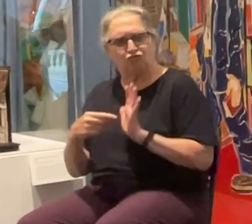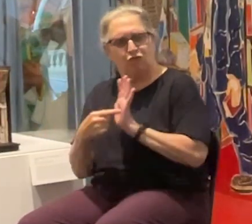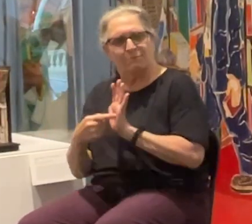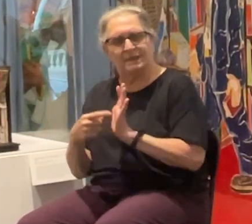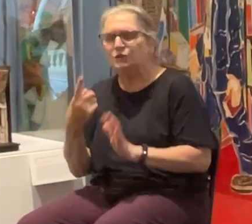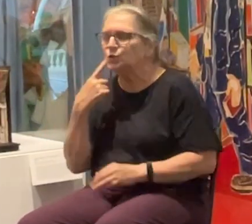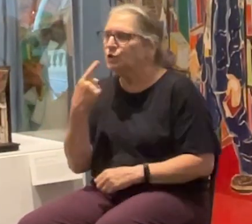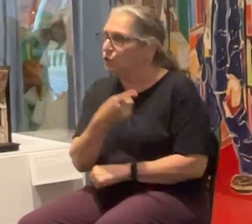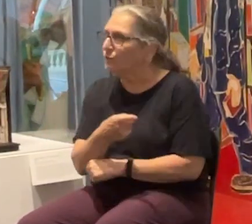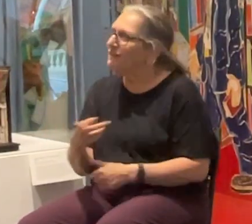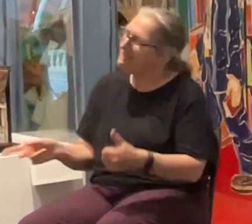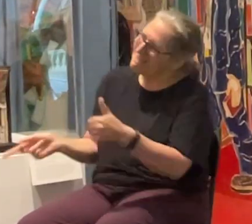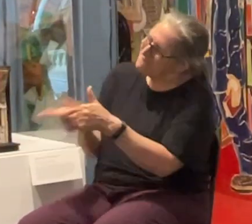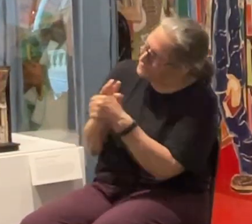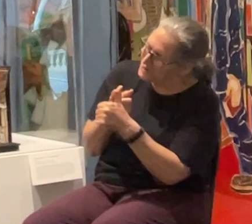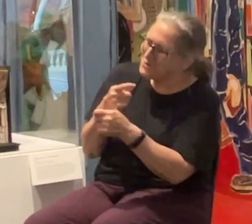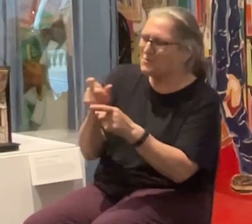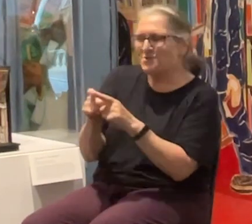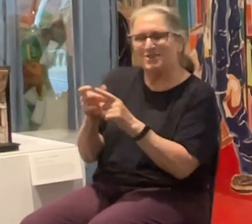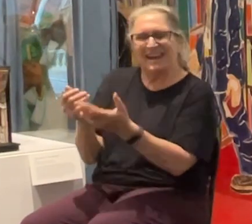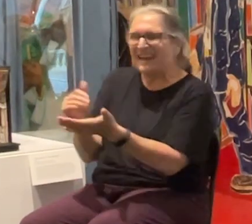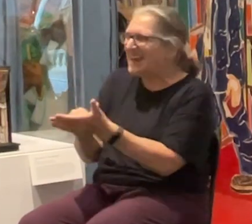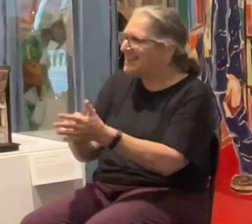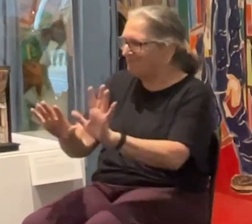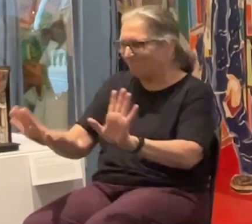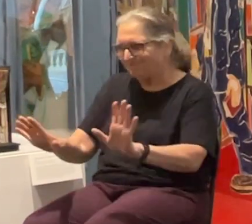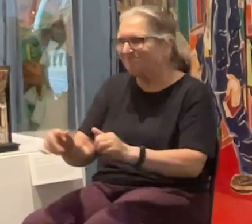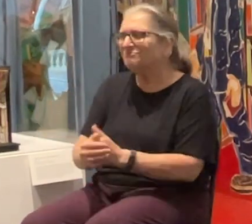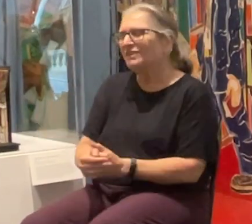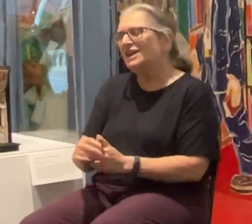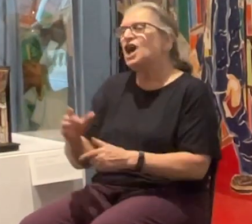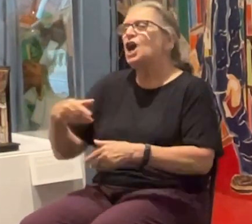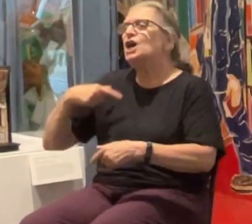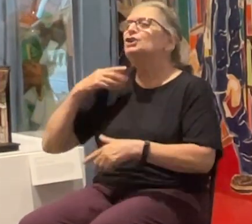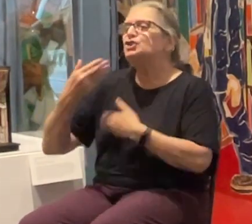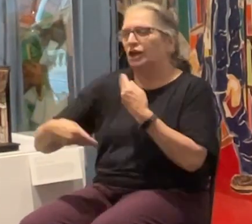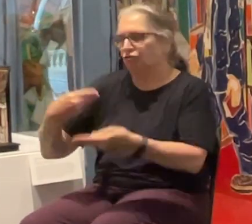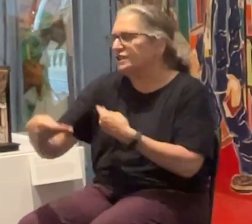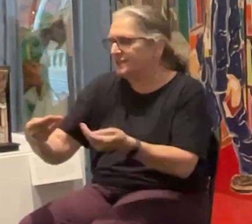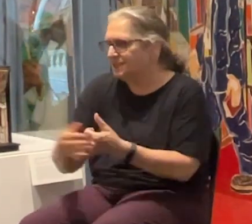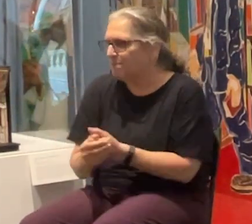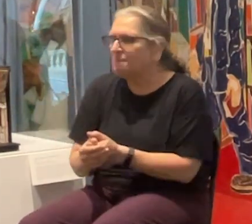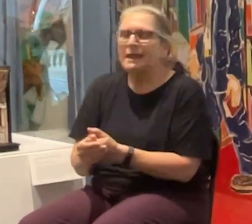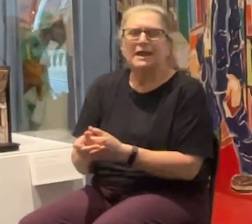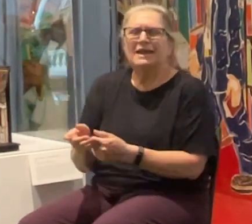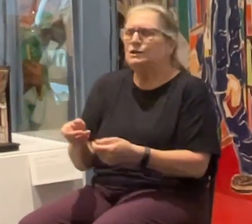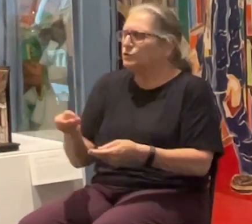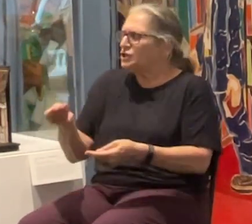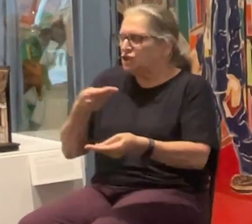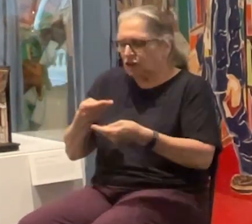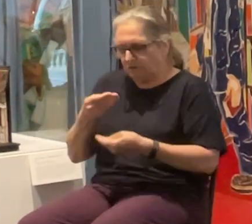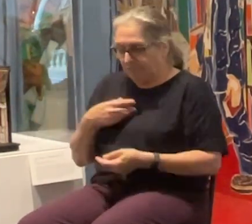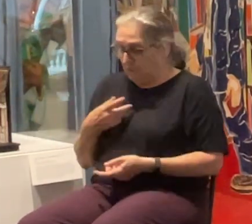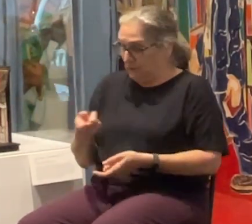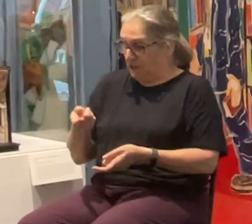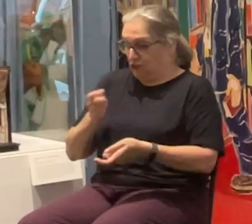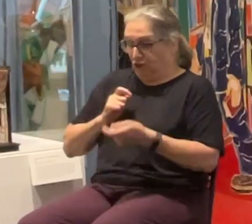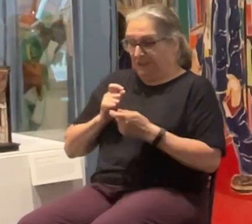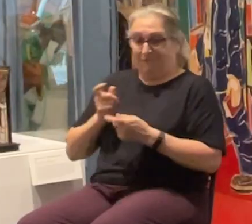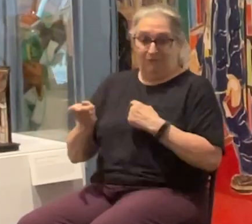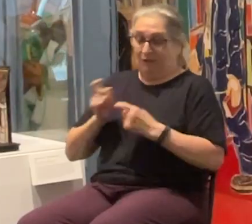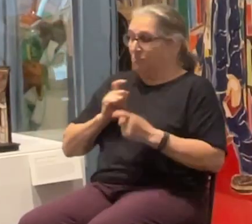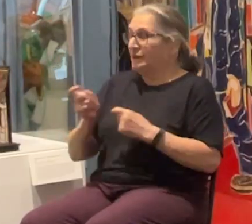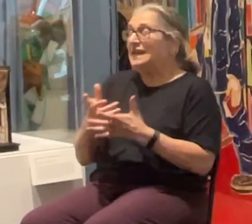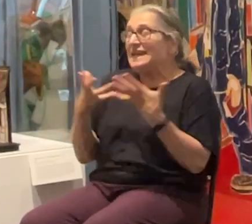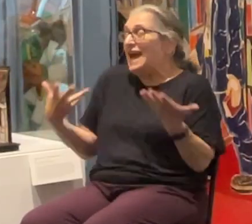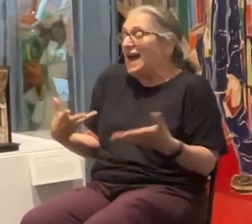that first word, again, is generous. And so he was generous to me as a, you know, collaborator, as an